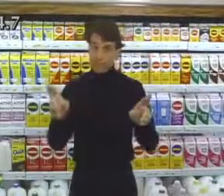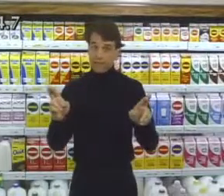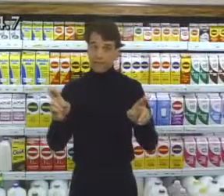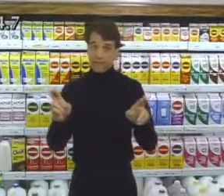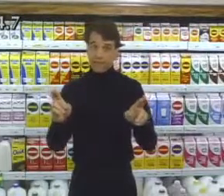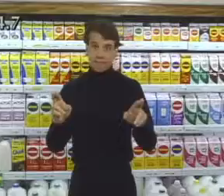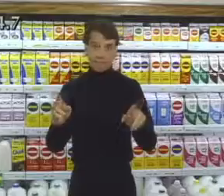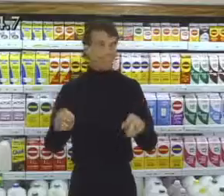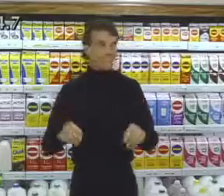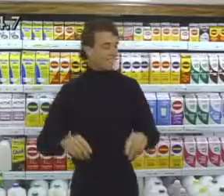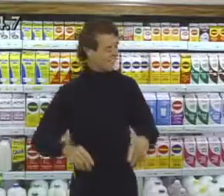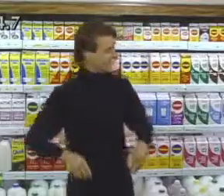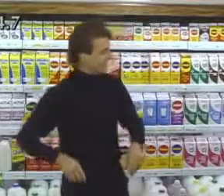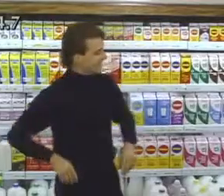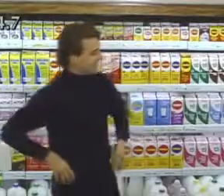Are you ready?